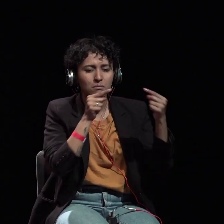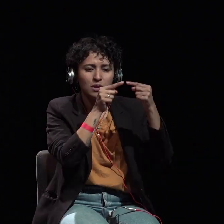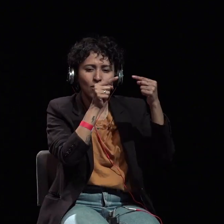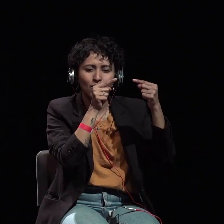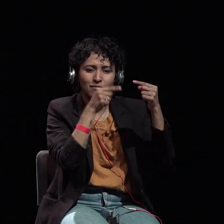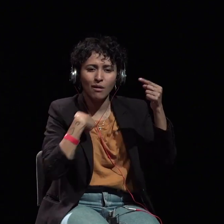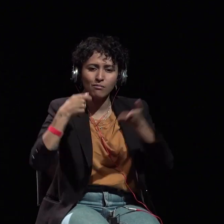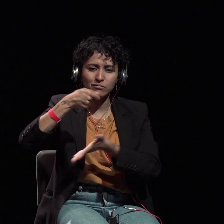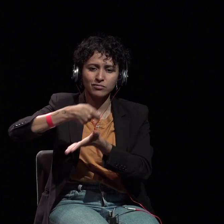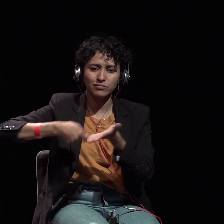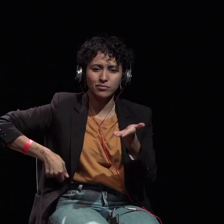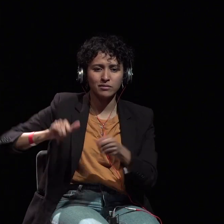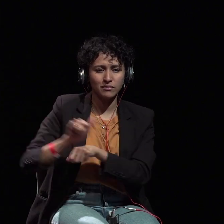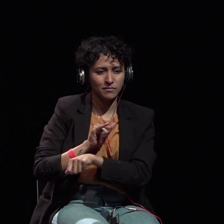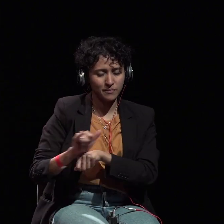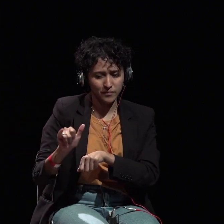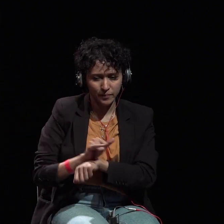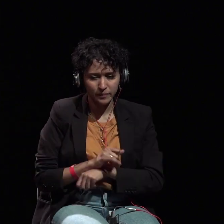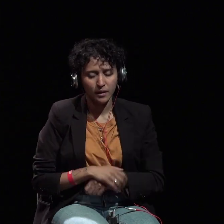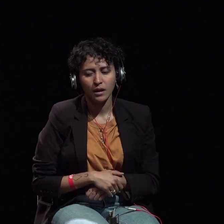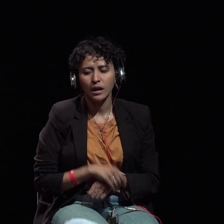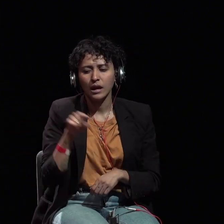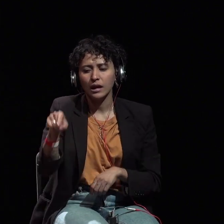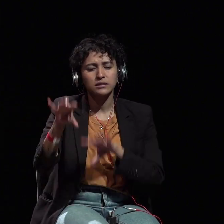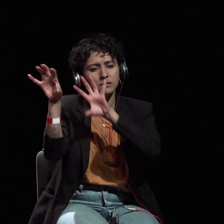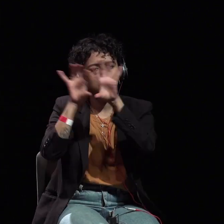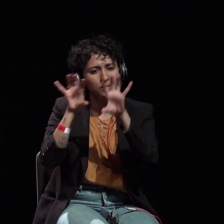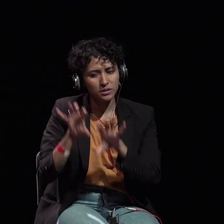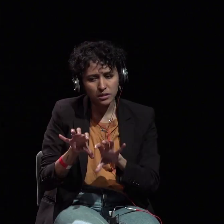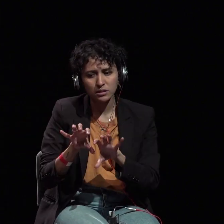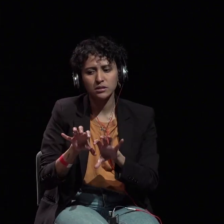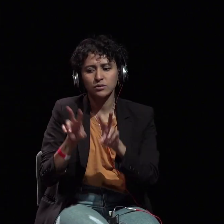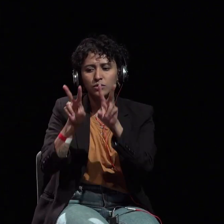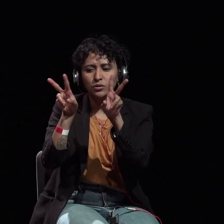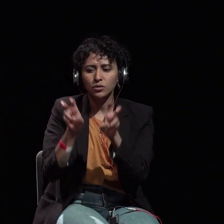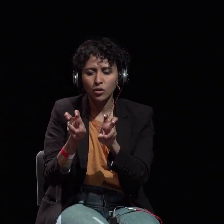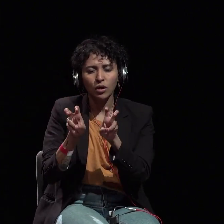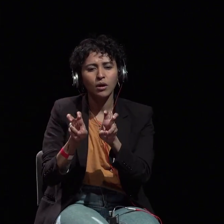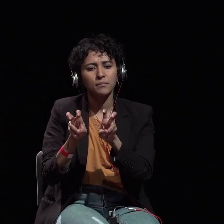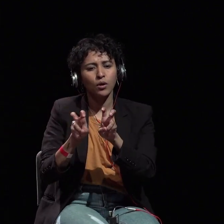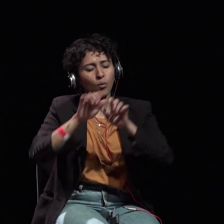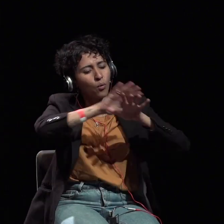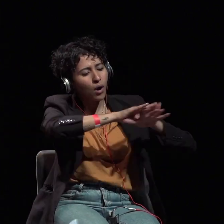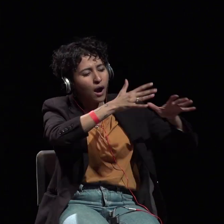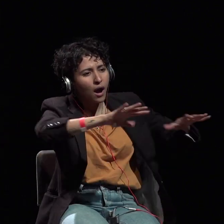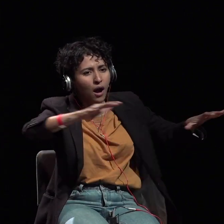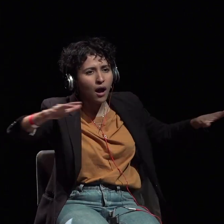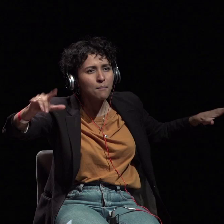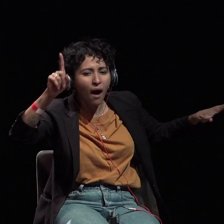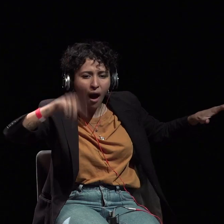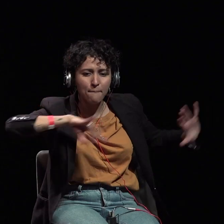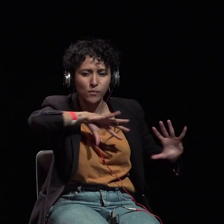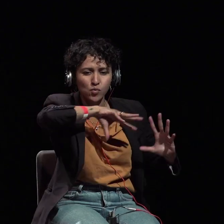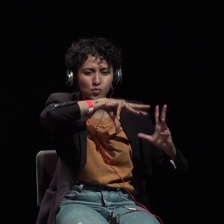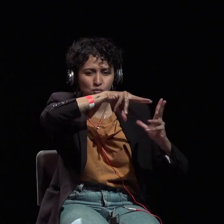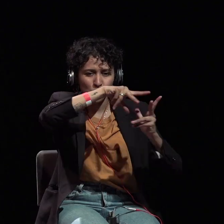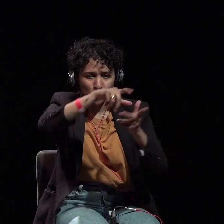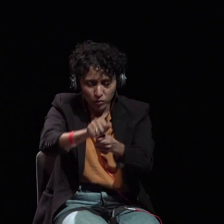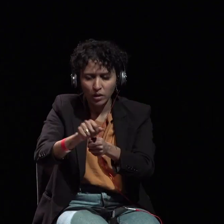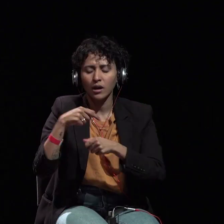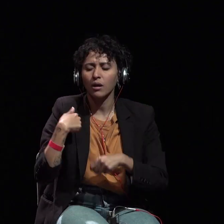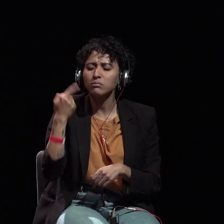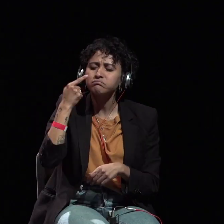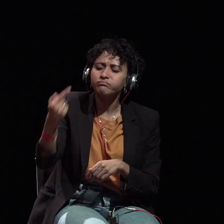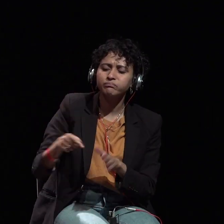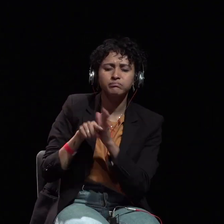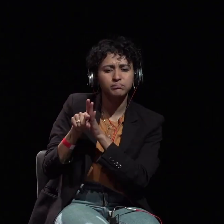An exhibition entitled The Field is the World, Williams Hawaiian Material Histories in the Making, which I co-curated with Sonnet Kekilia Coggins, the